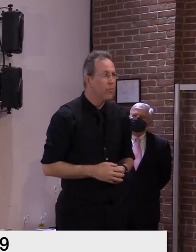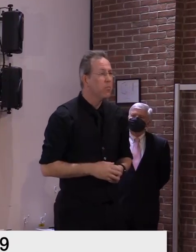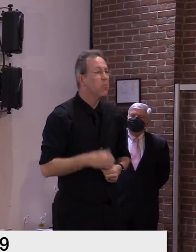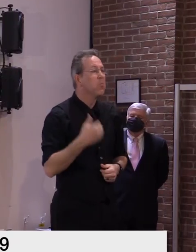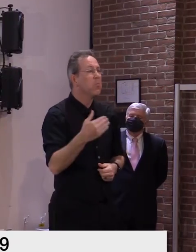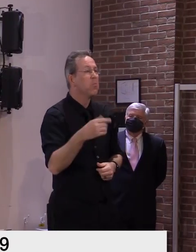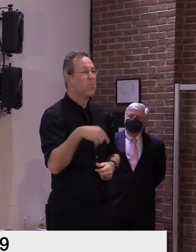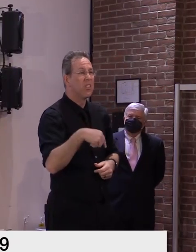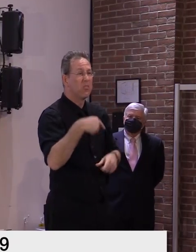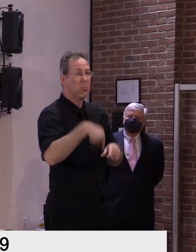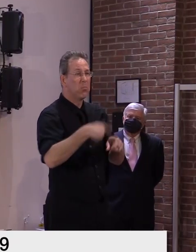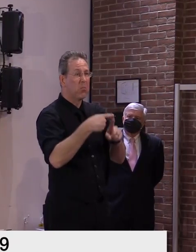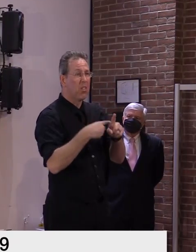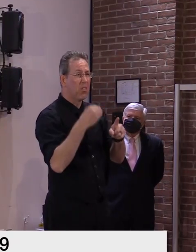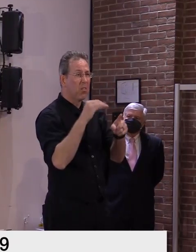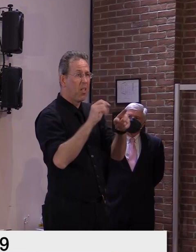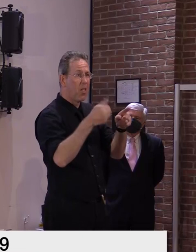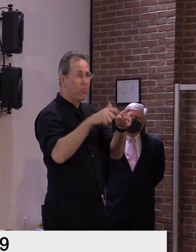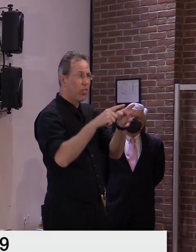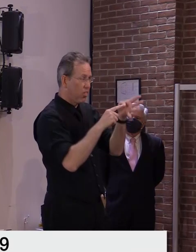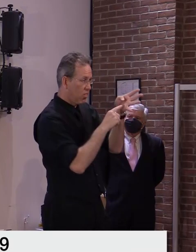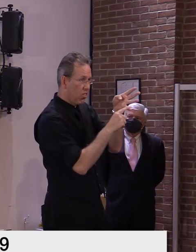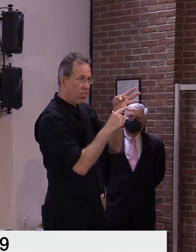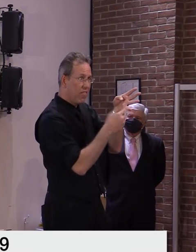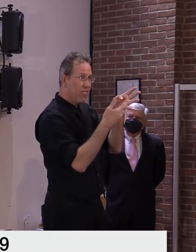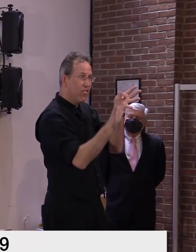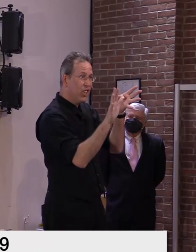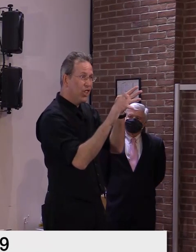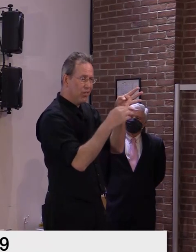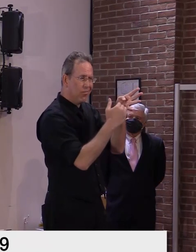up to anyone, actually. And so,